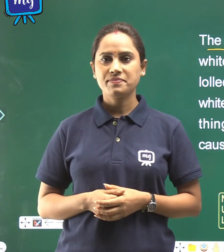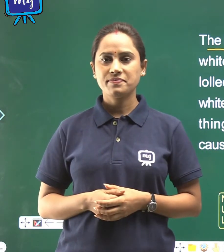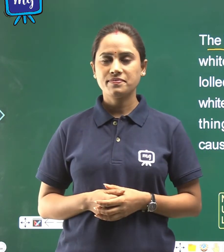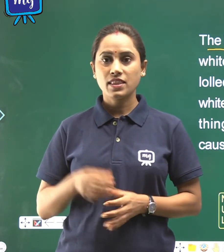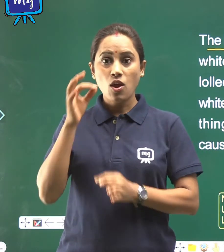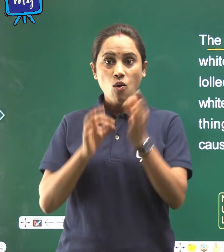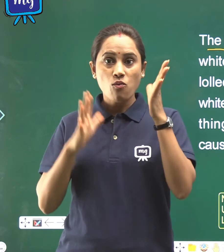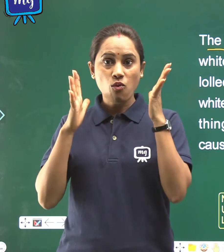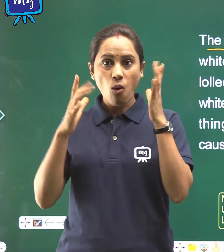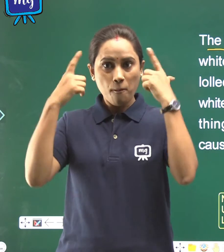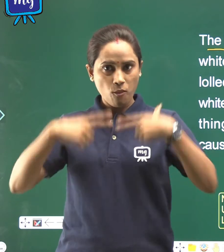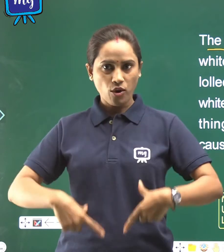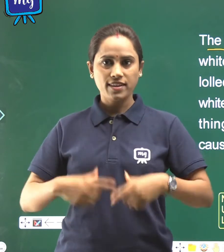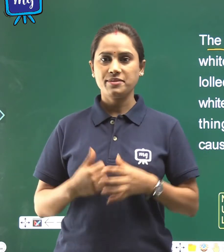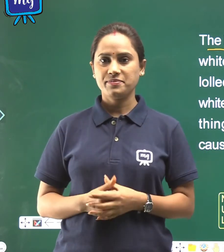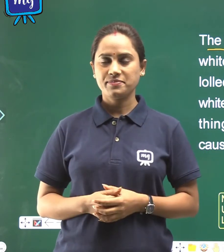warm body